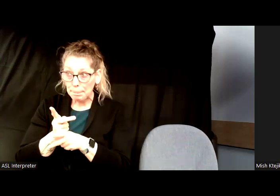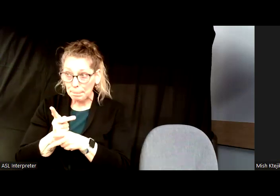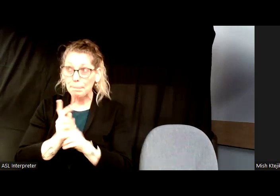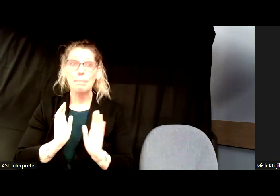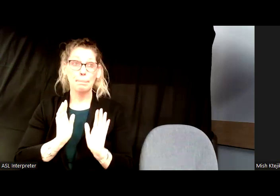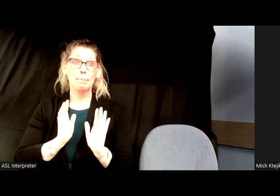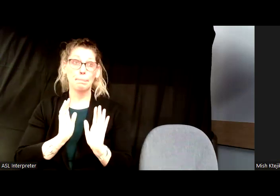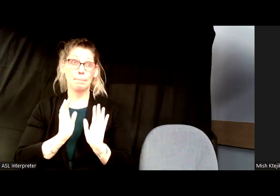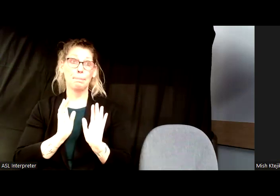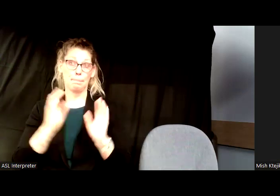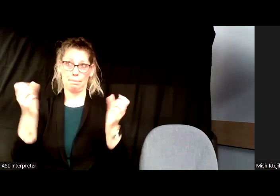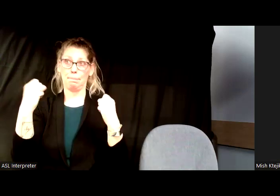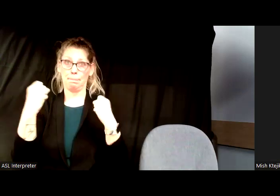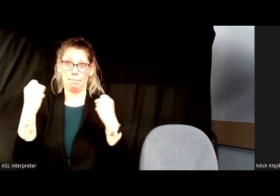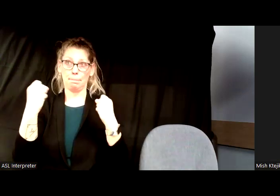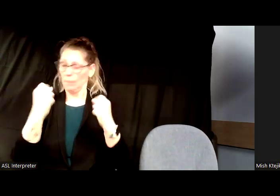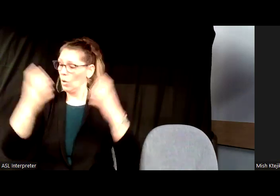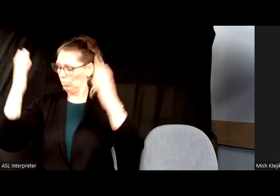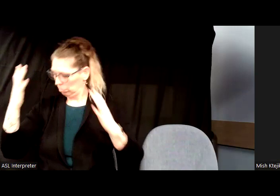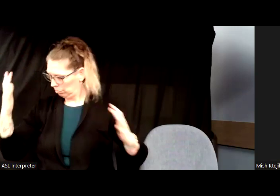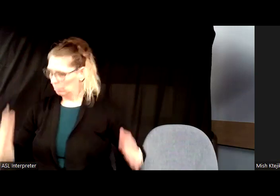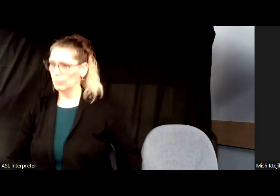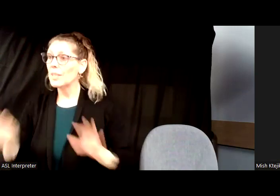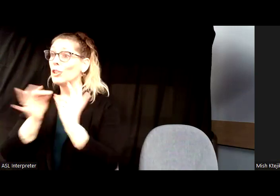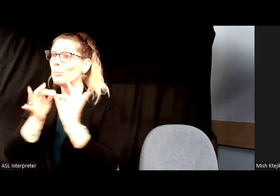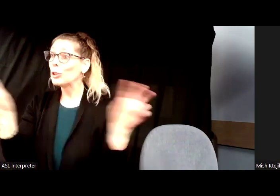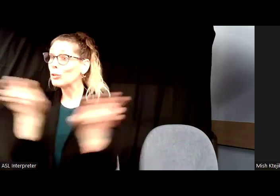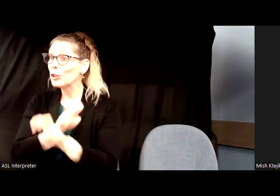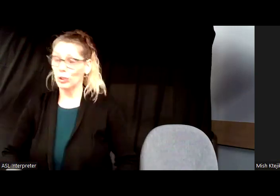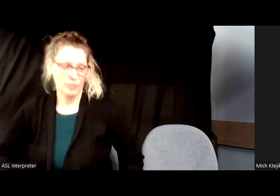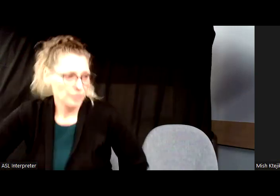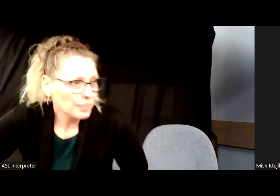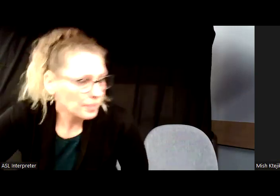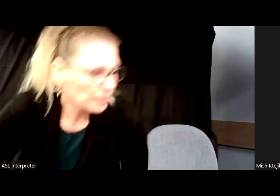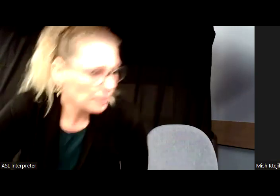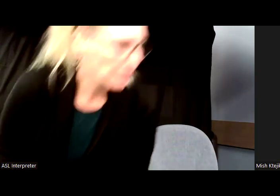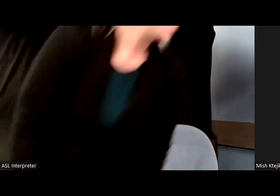doing. Okay. And as the interpreter, we are going to. Image.